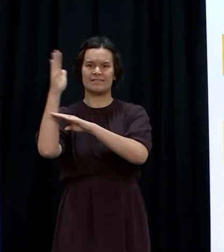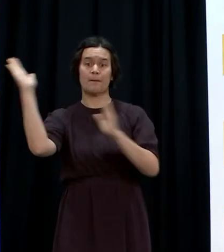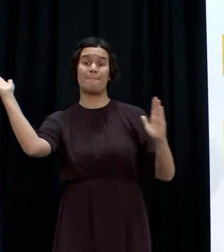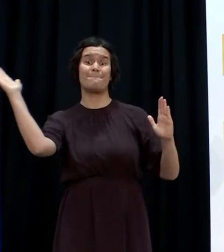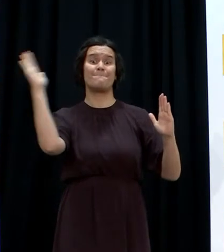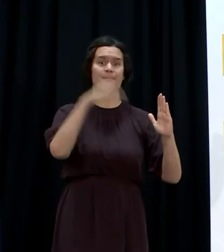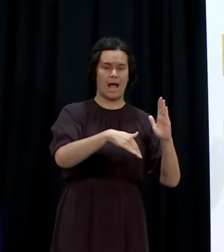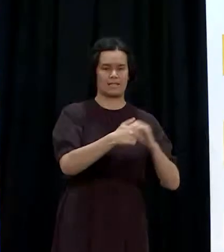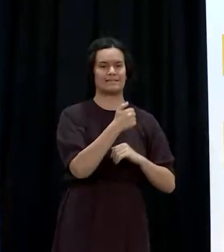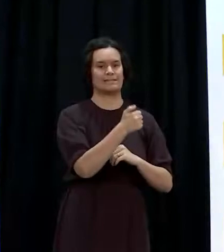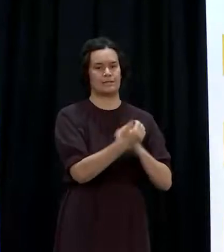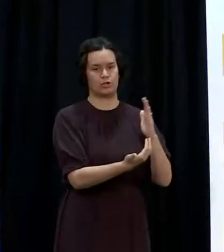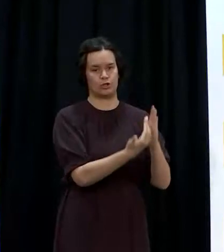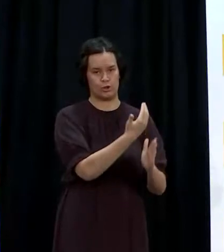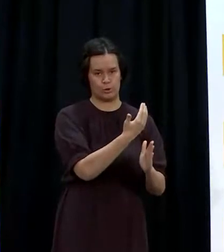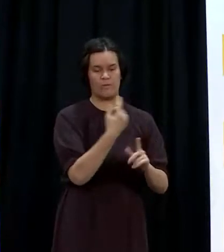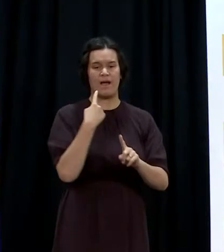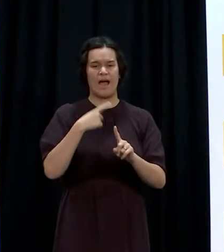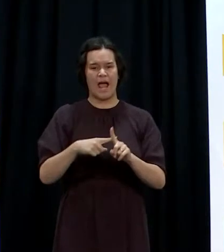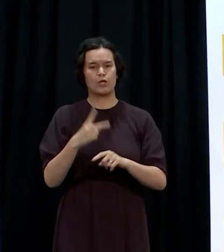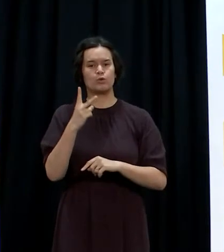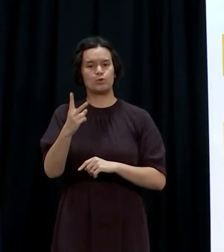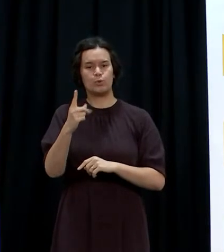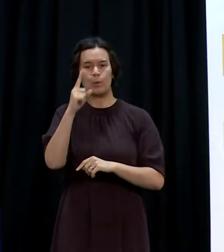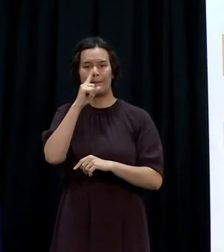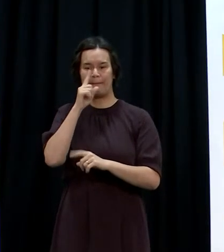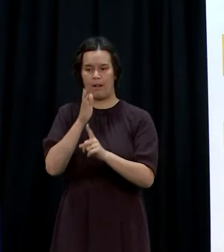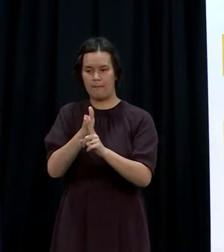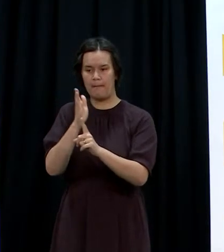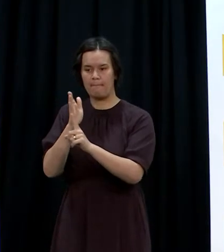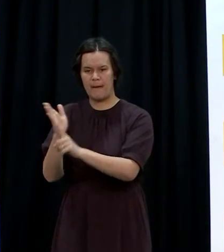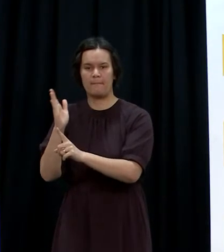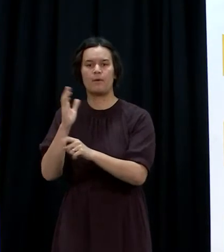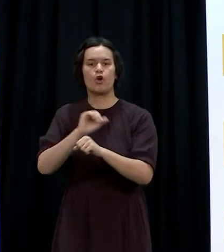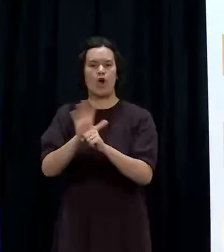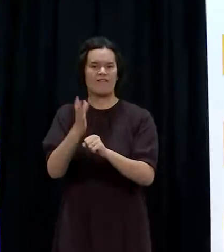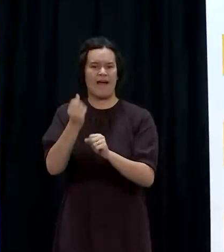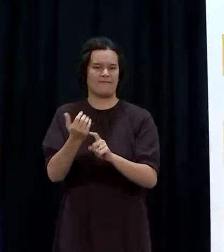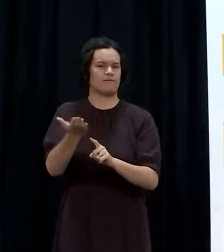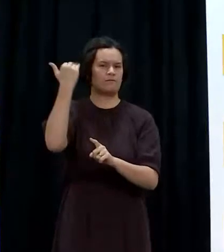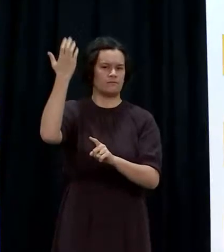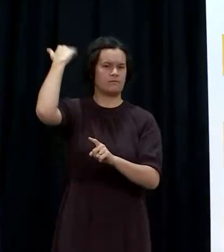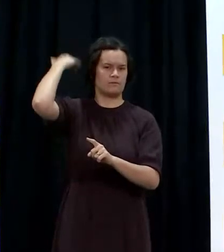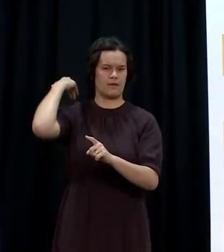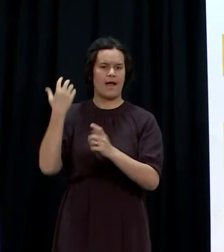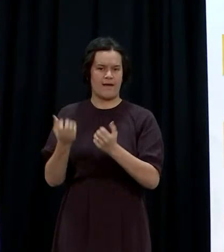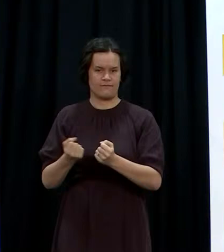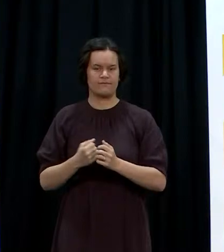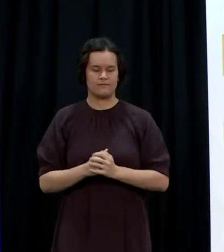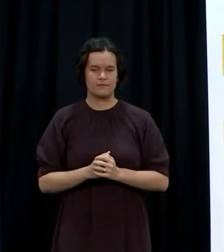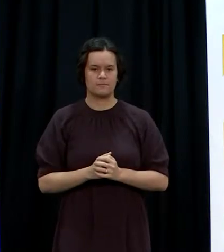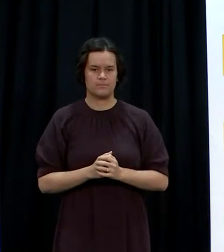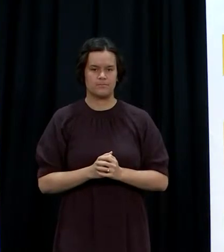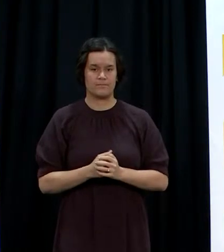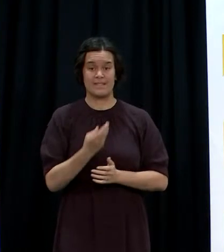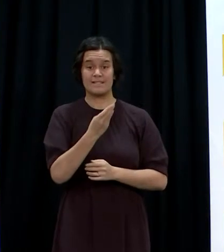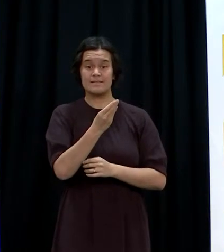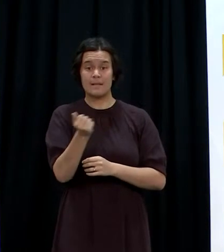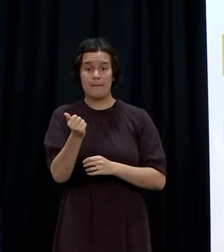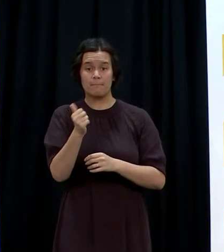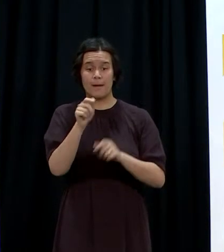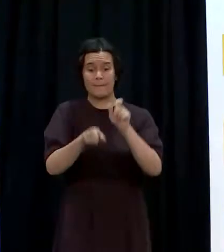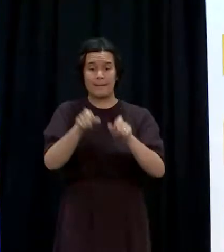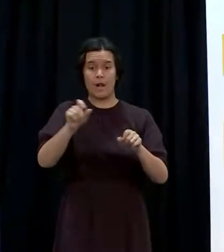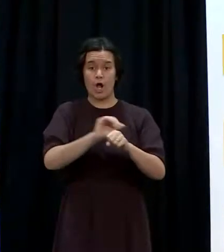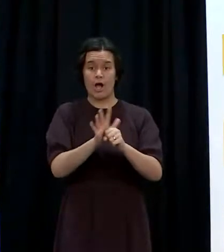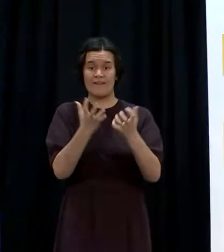2 historical cases have also been identified at the border. The total number of as yet unlinked cases is 29,